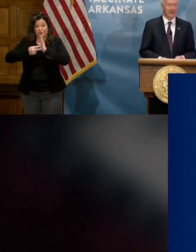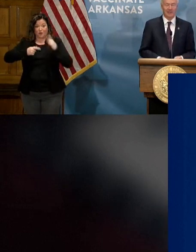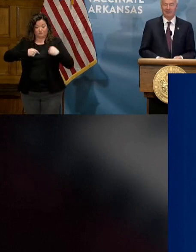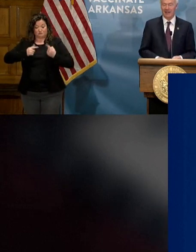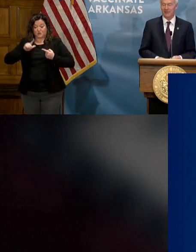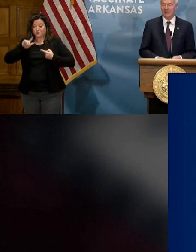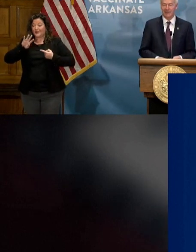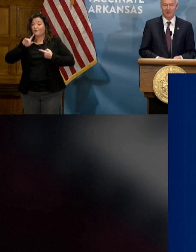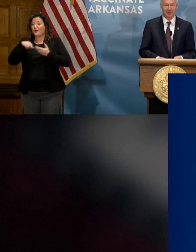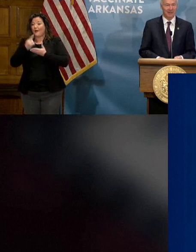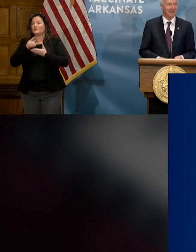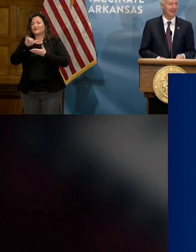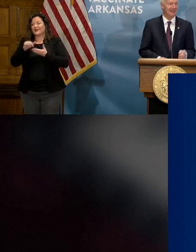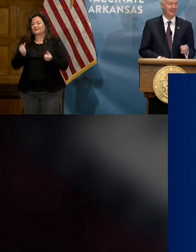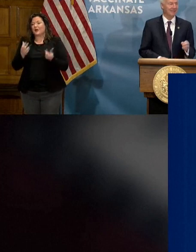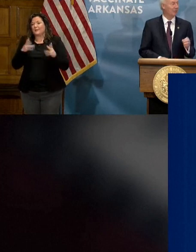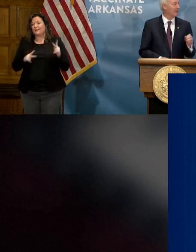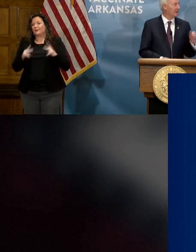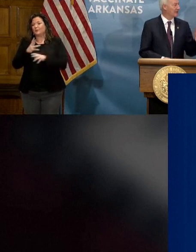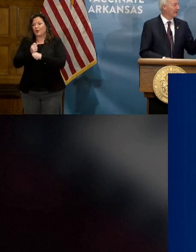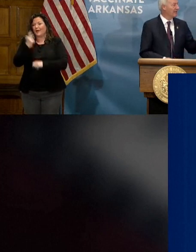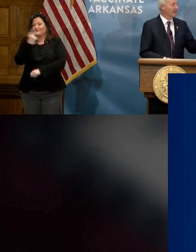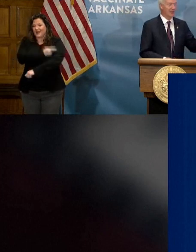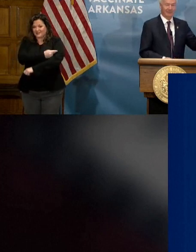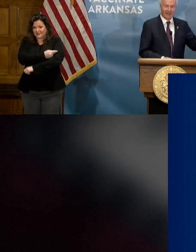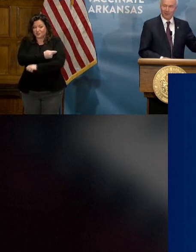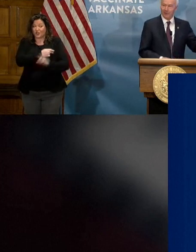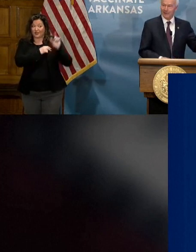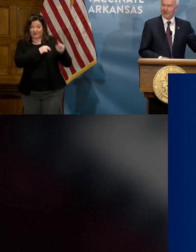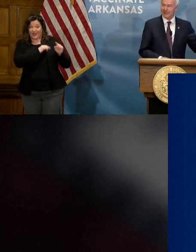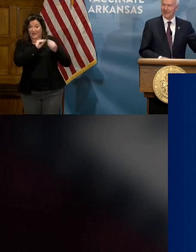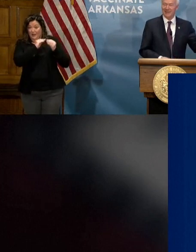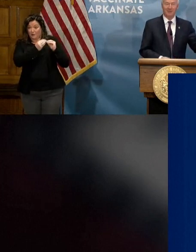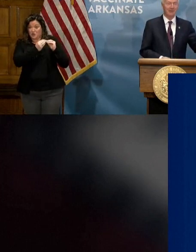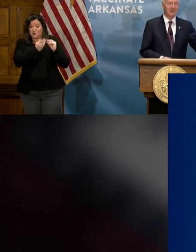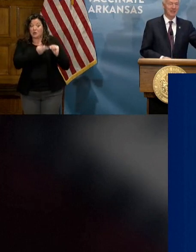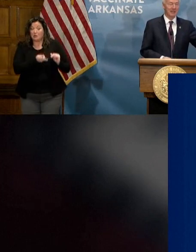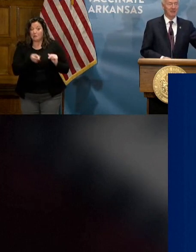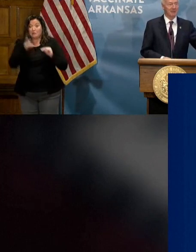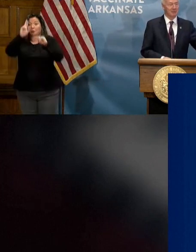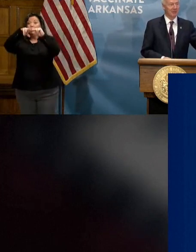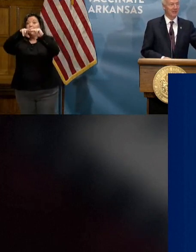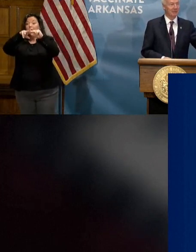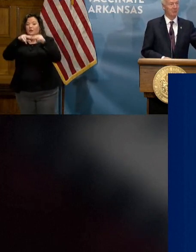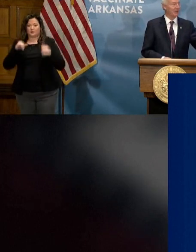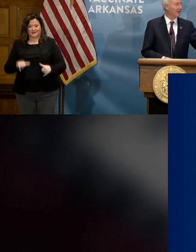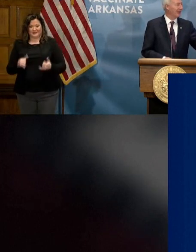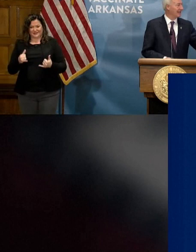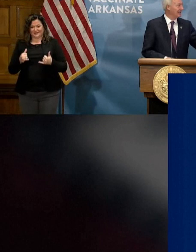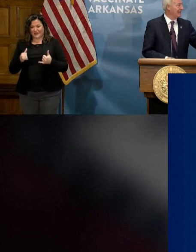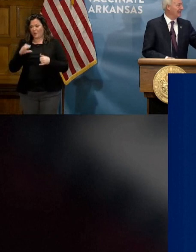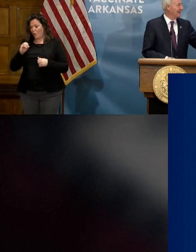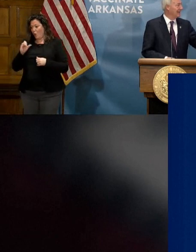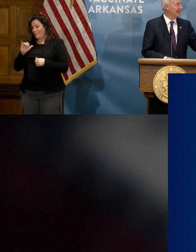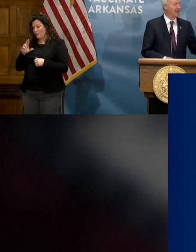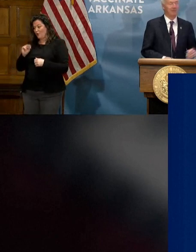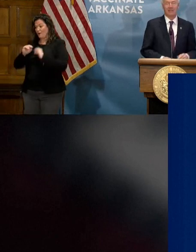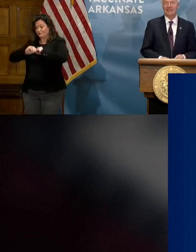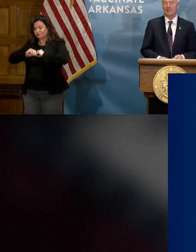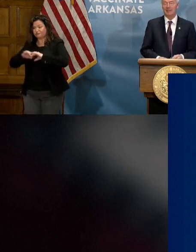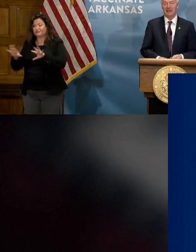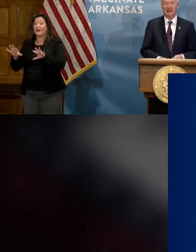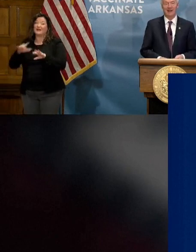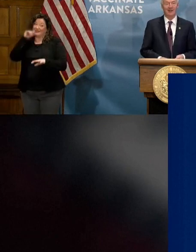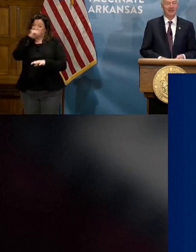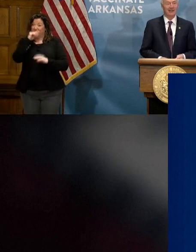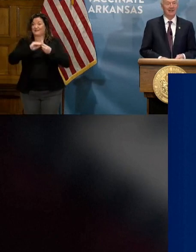hours, that's our vaccination rate. With this level of increase, with this level of spread of Omicron, that number needs